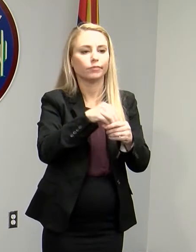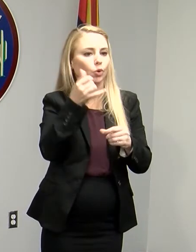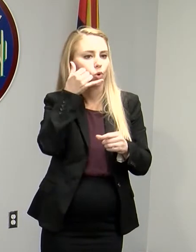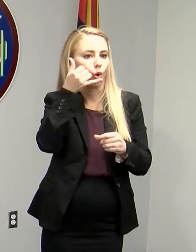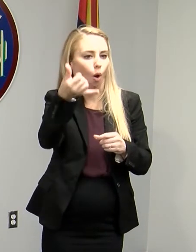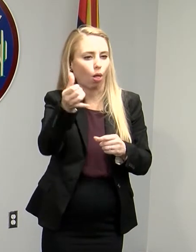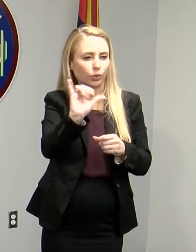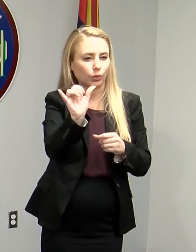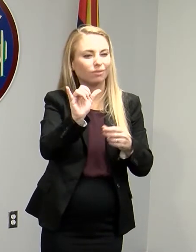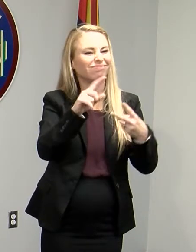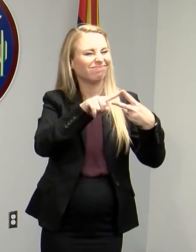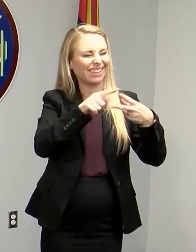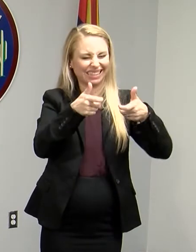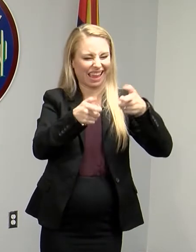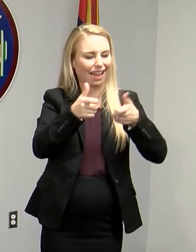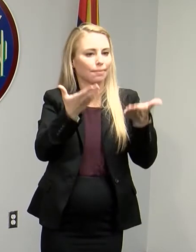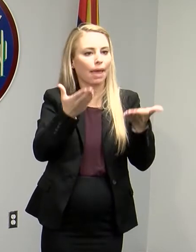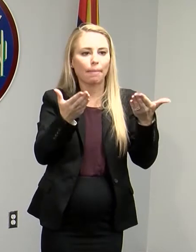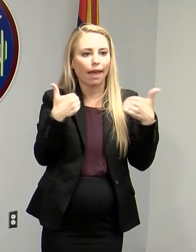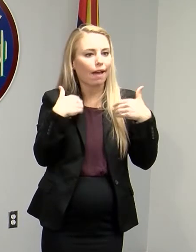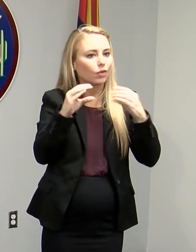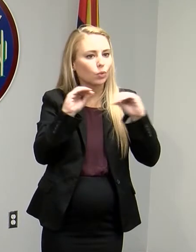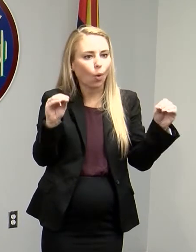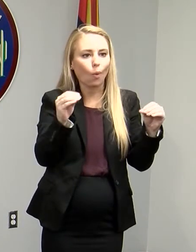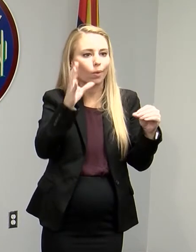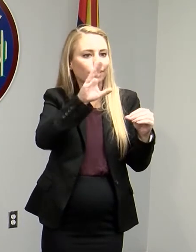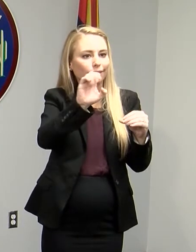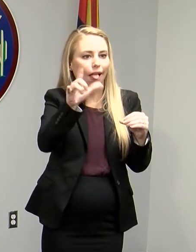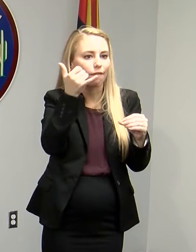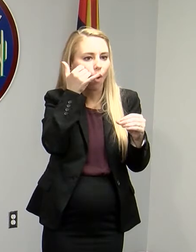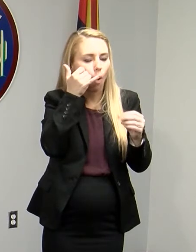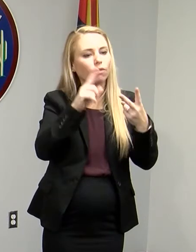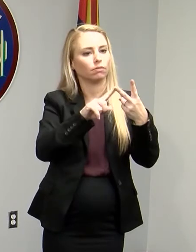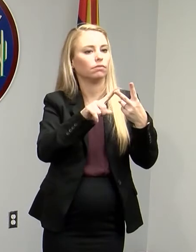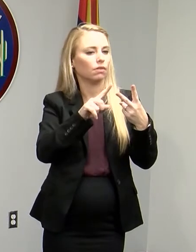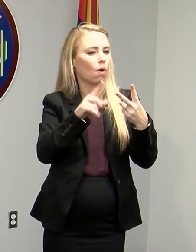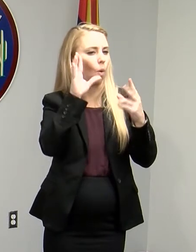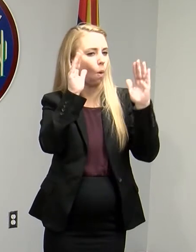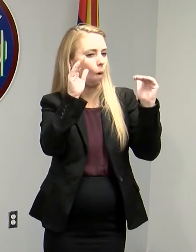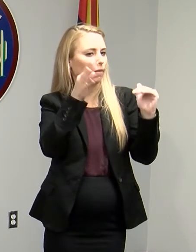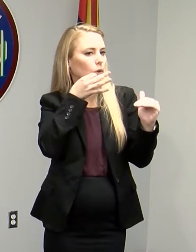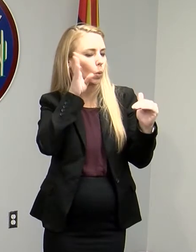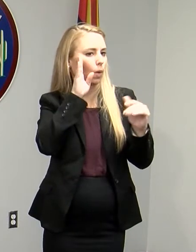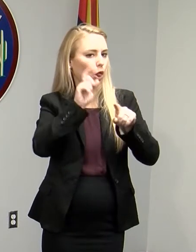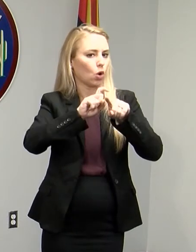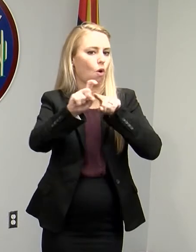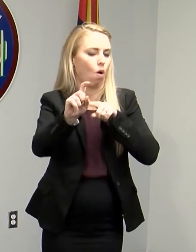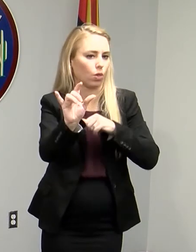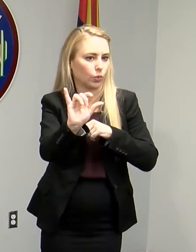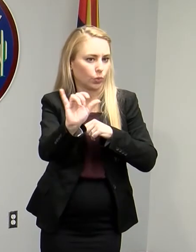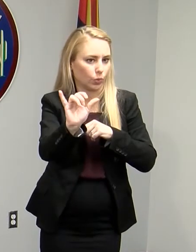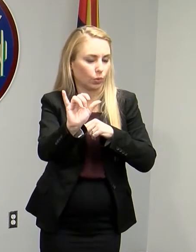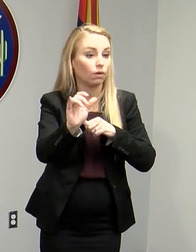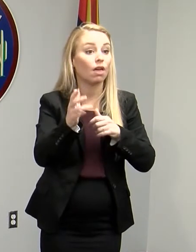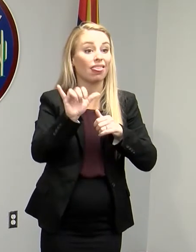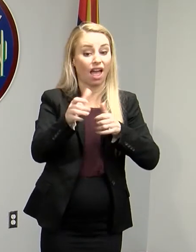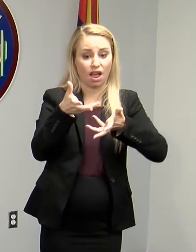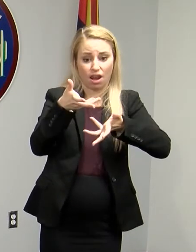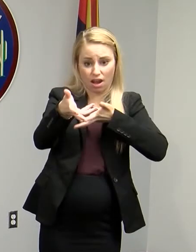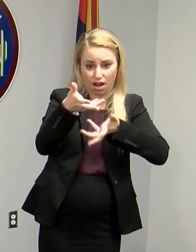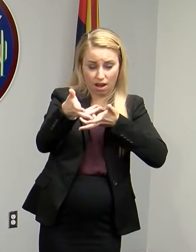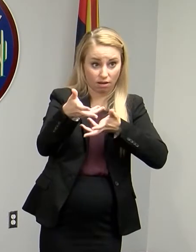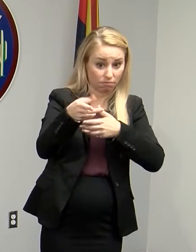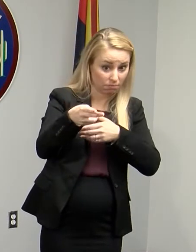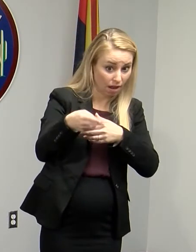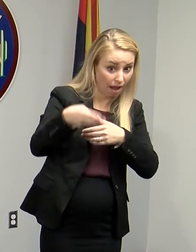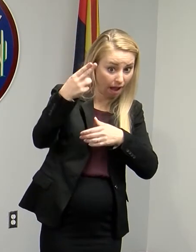have a landline. The additional information cases provide will help us to determine if they are high risk, like